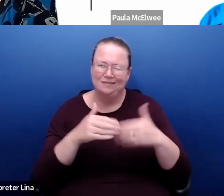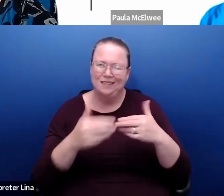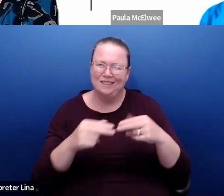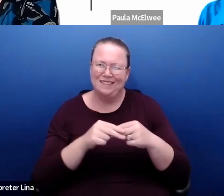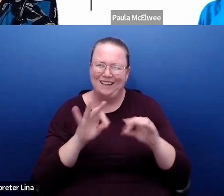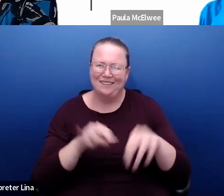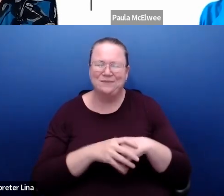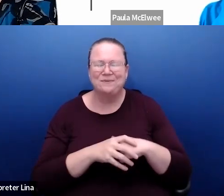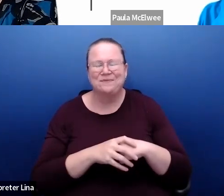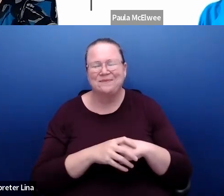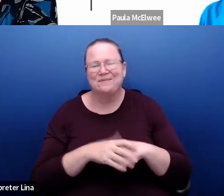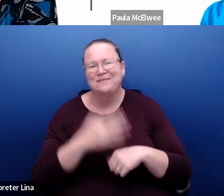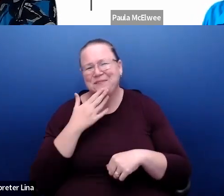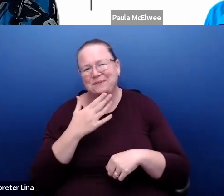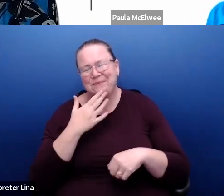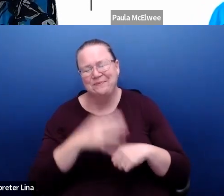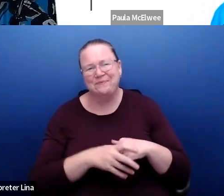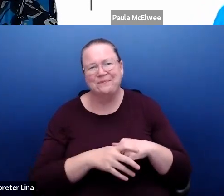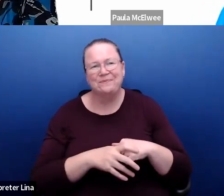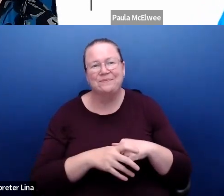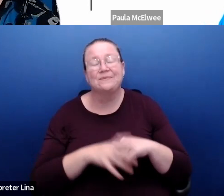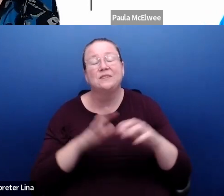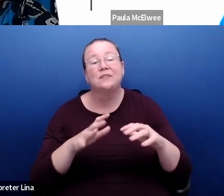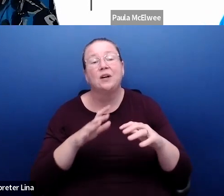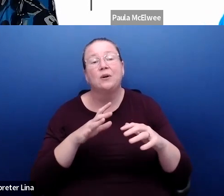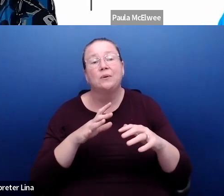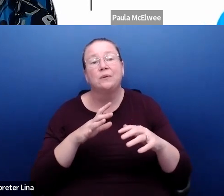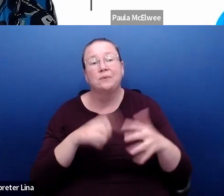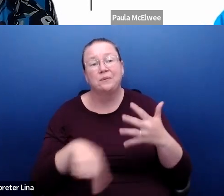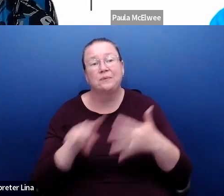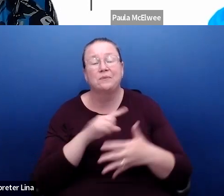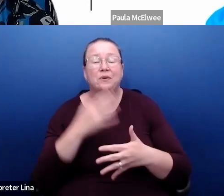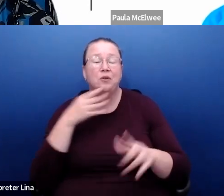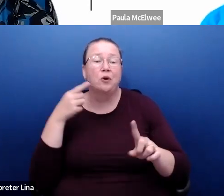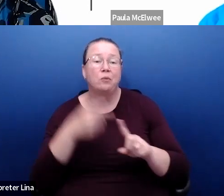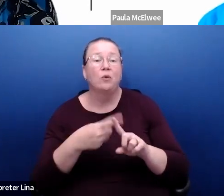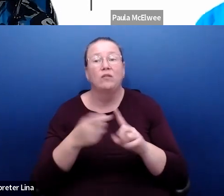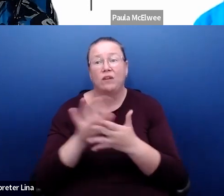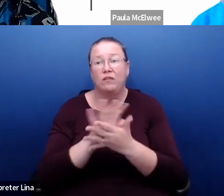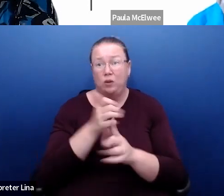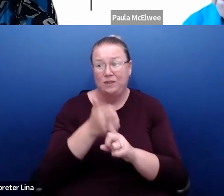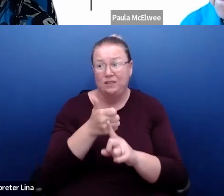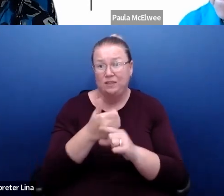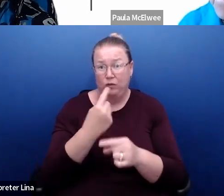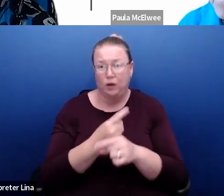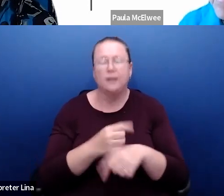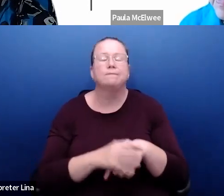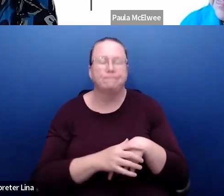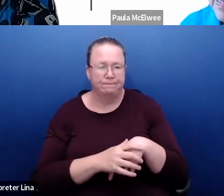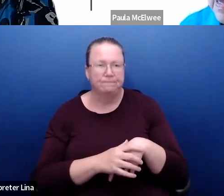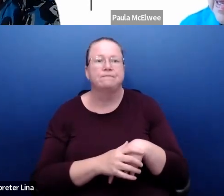instead. Sounds good. So these were Right. some good points from the video itself, right? Mhm.